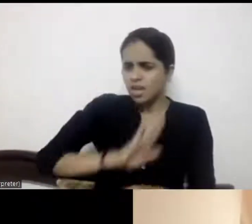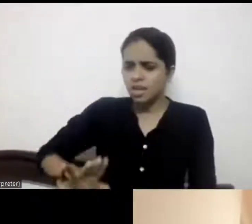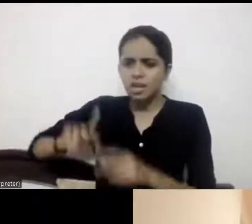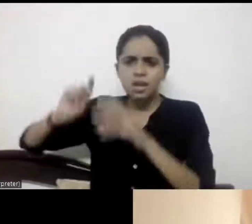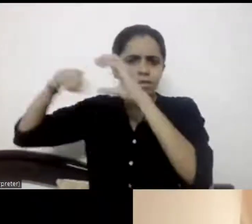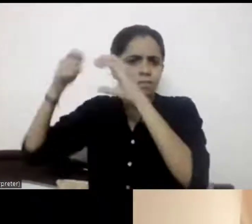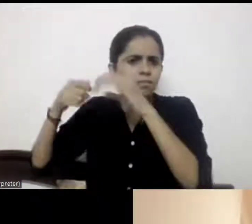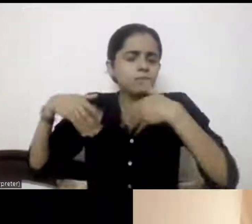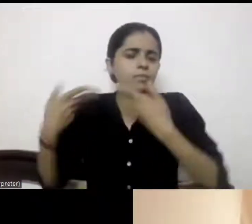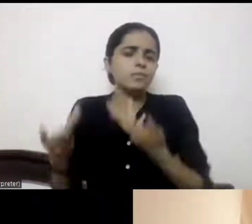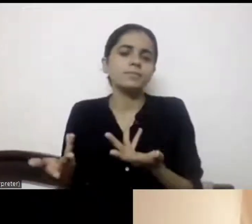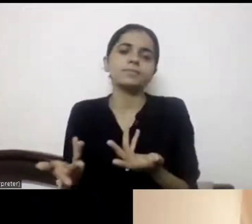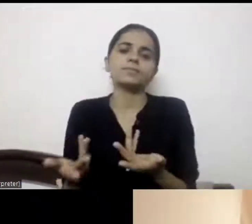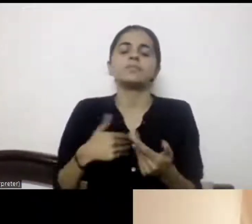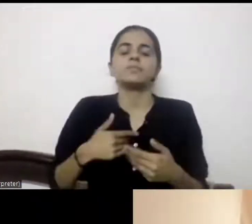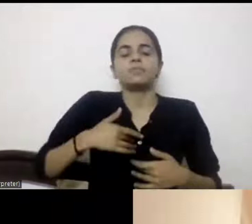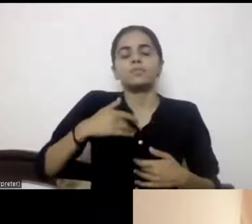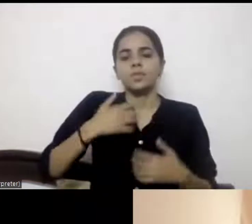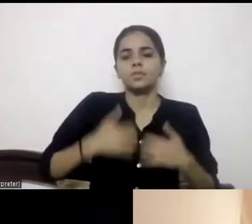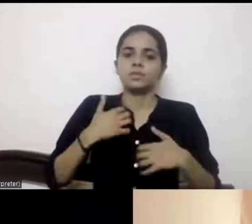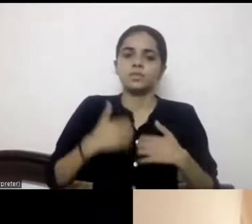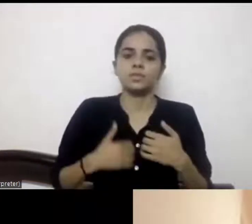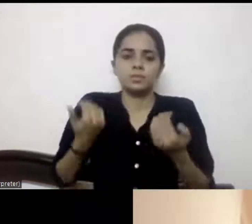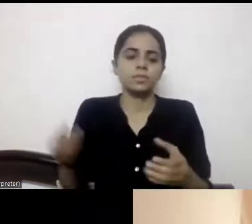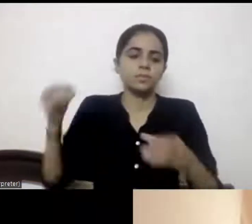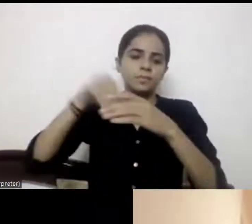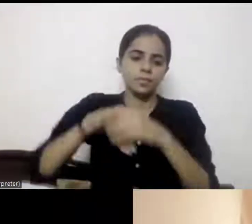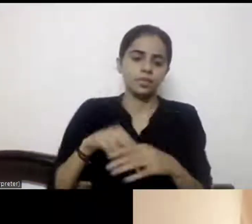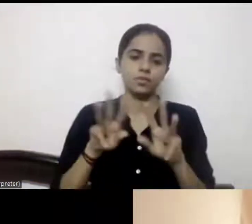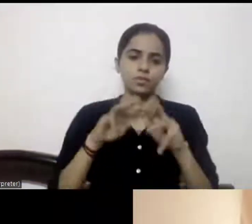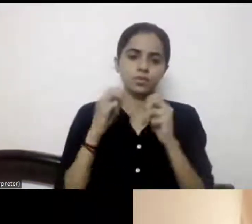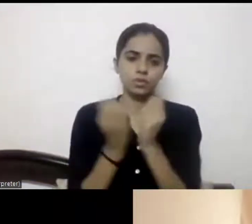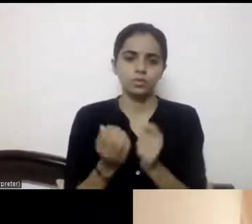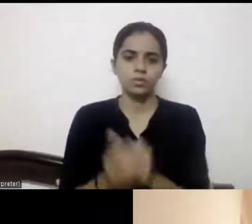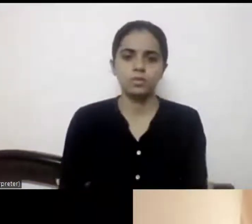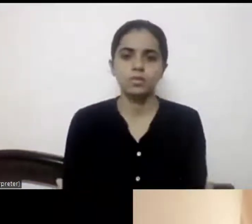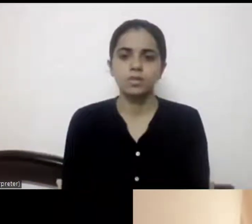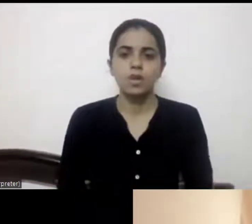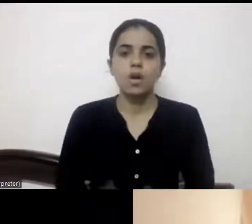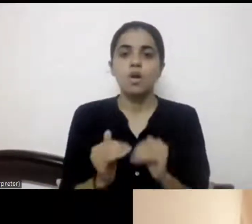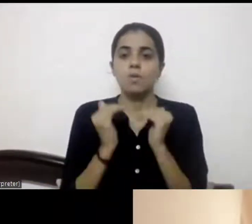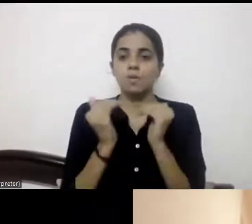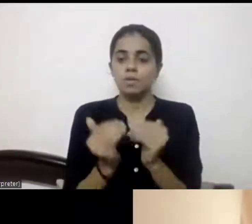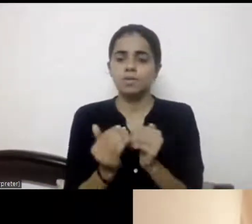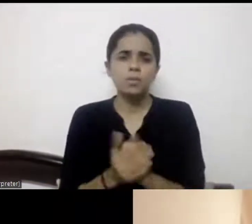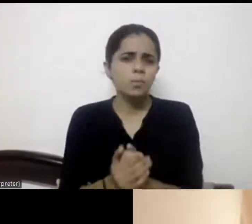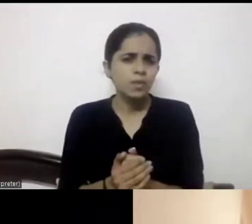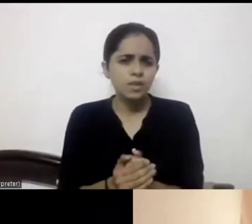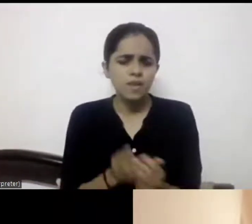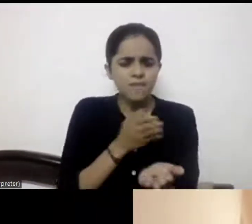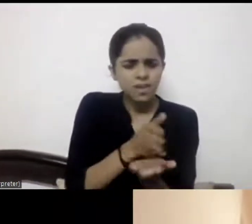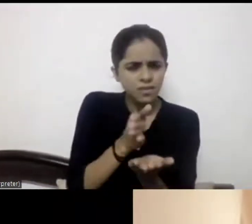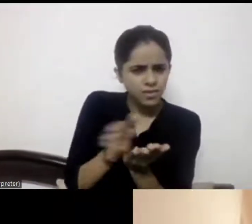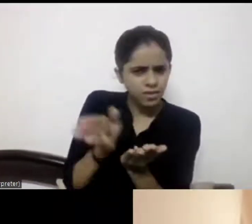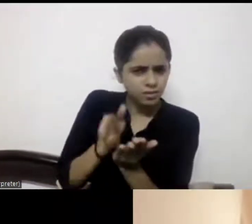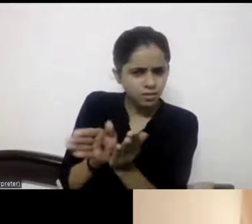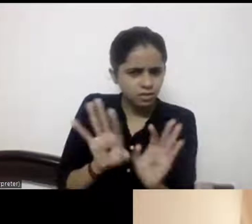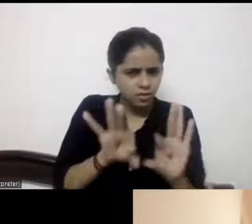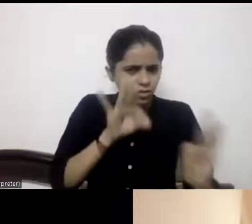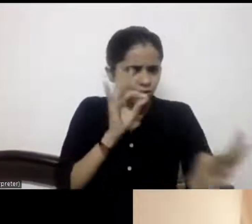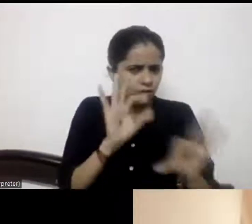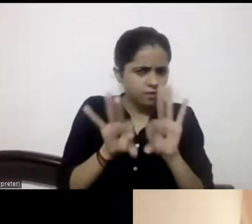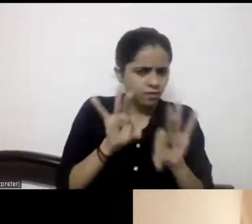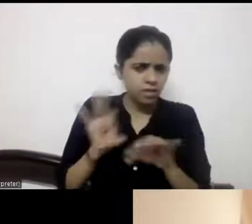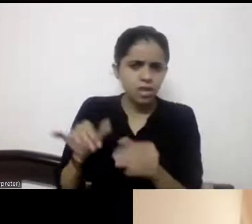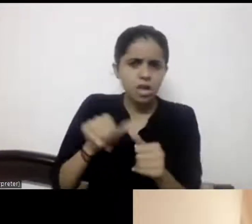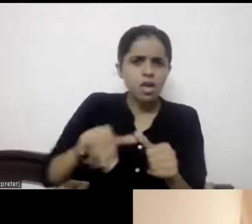like that. So that's what got me interested into this workshop. All right. And what are the various fields of,